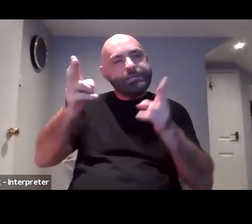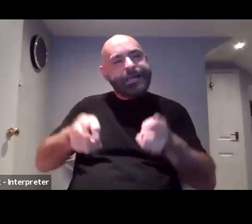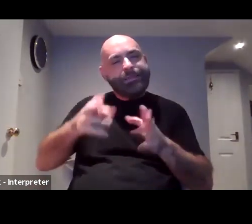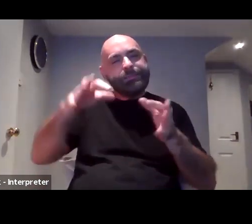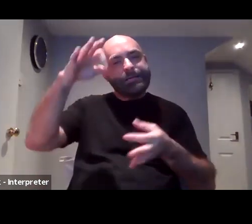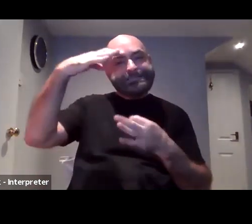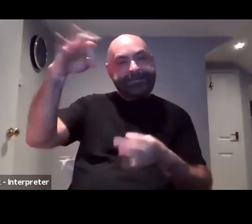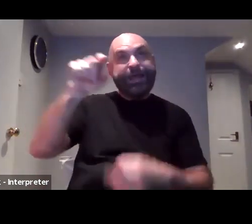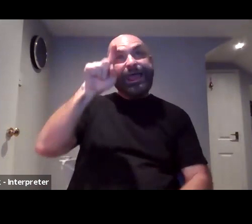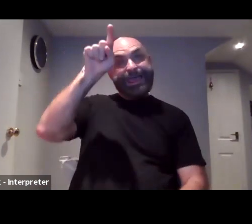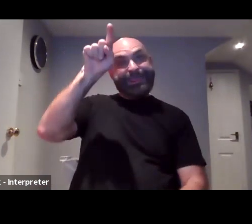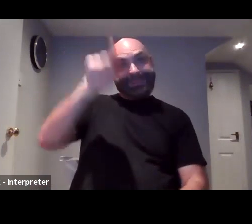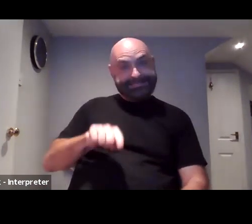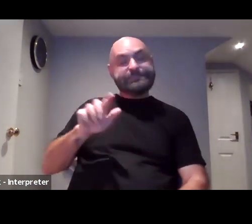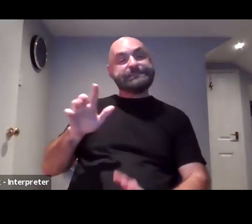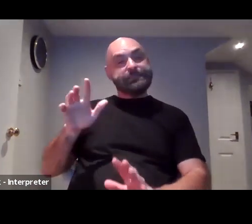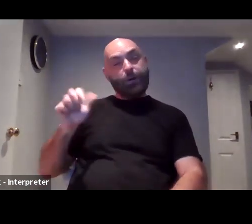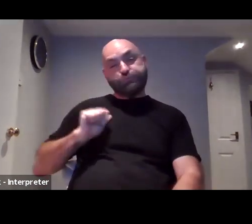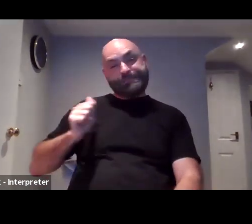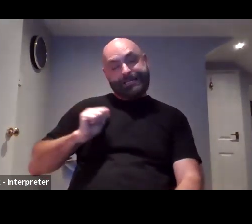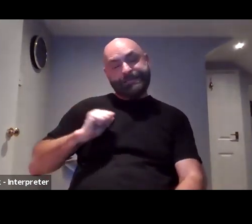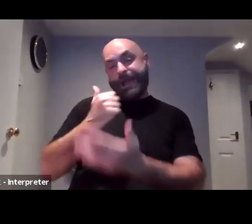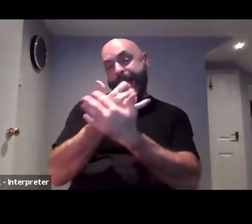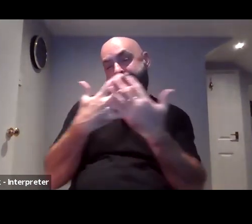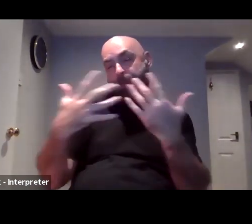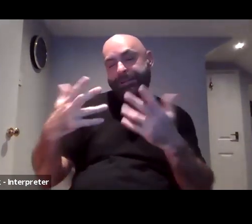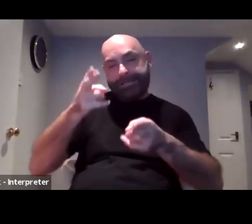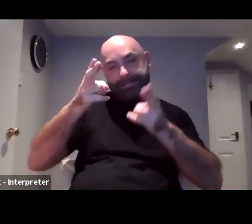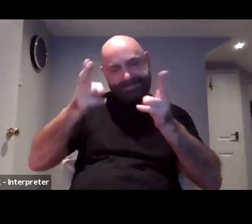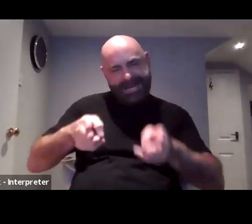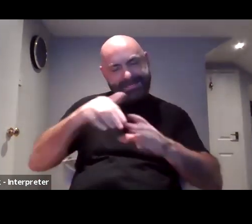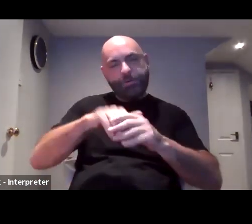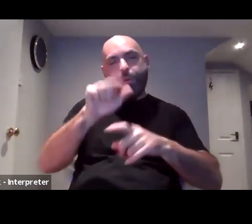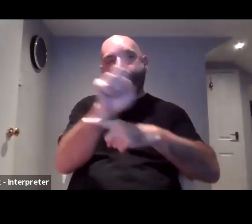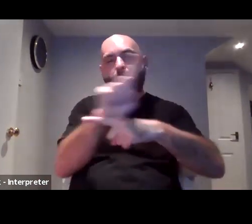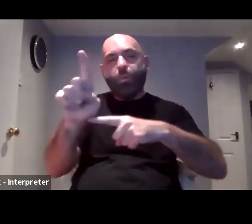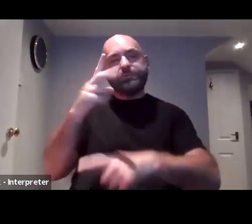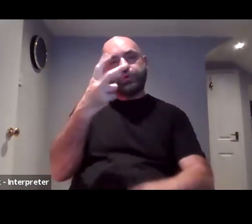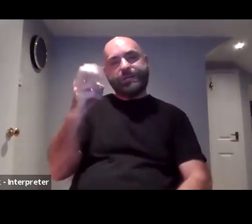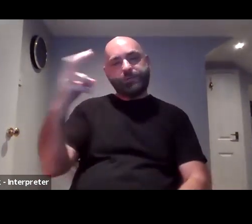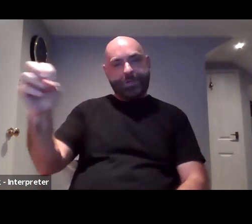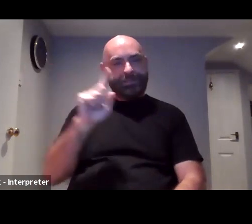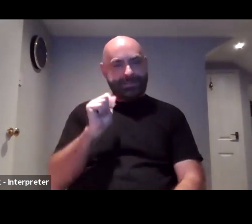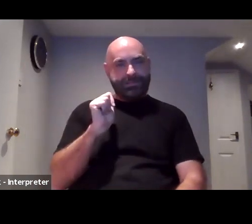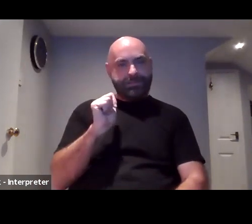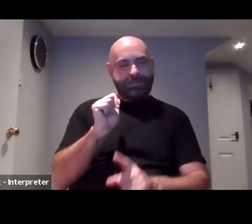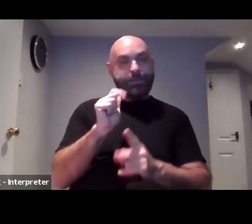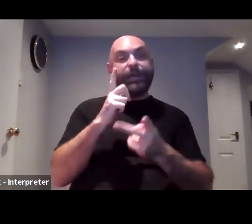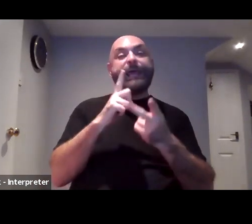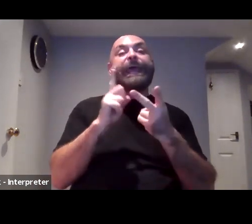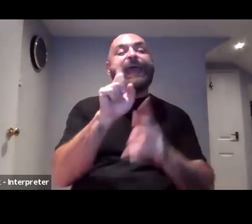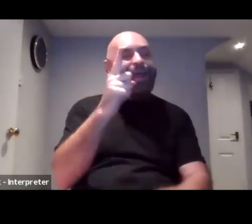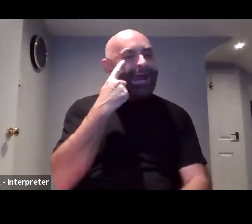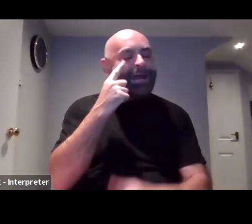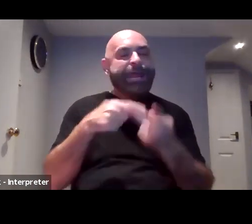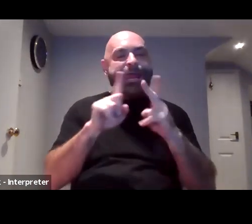this is looking at the prediction of how many deaths would have occurred in a given week in 2020 had the rates of